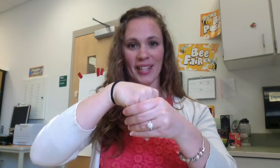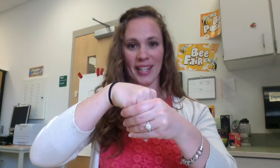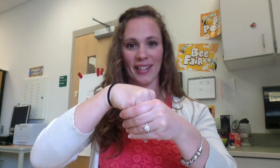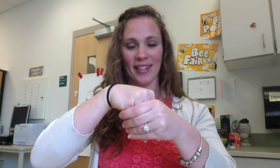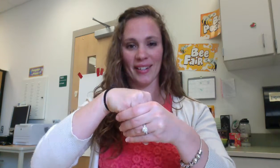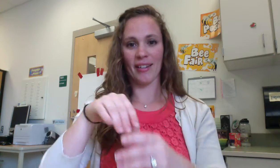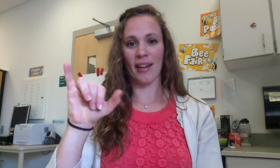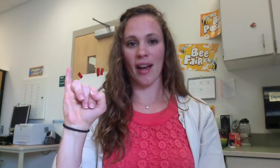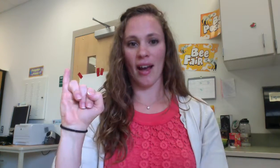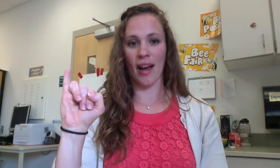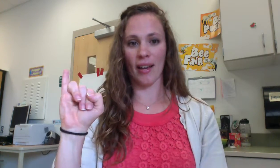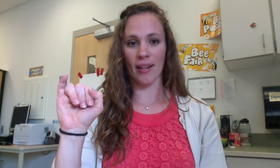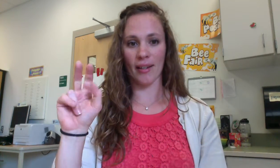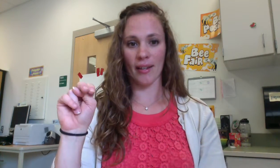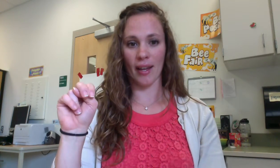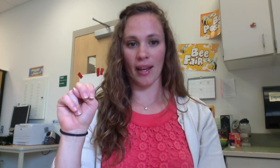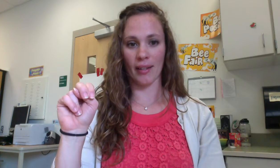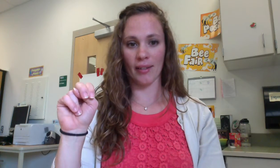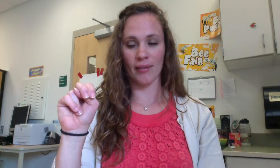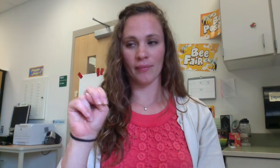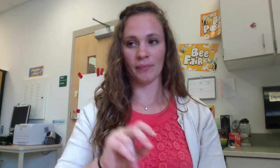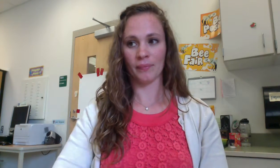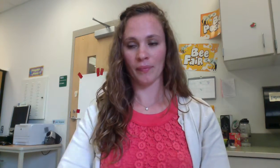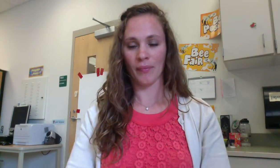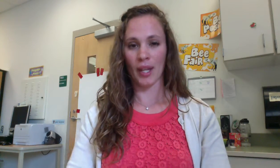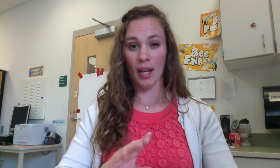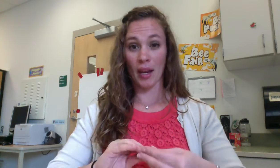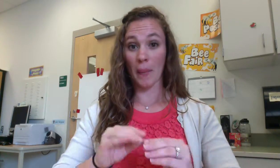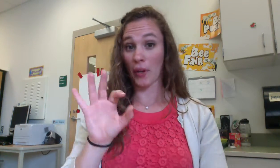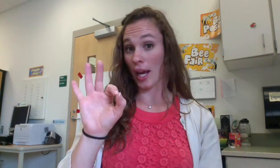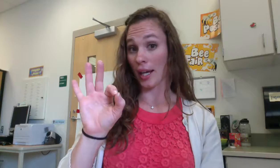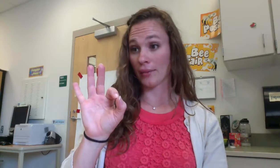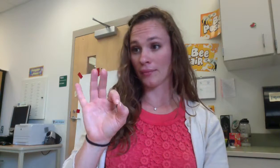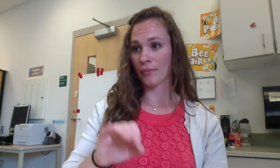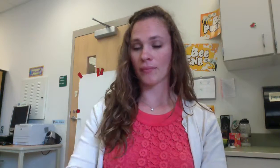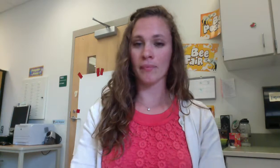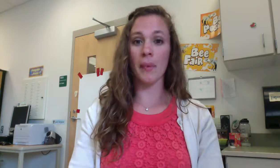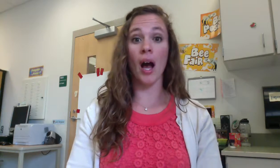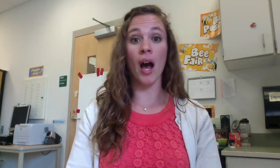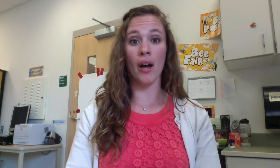In, I-N. Number nine, of,